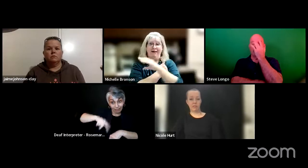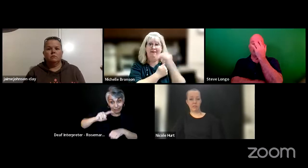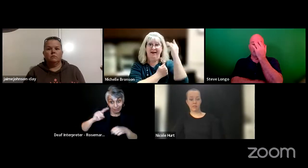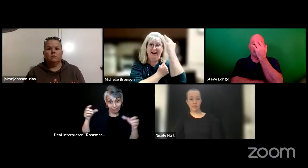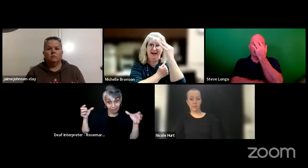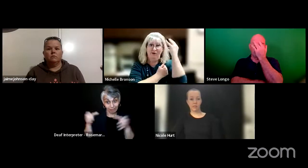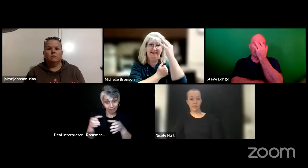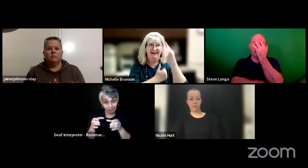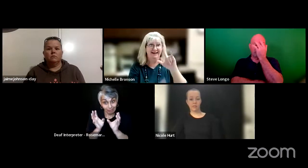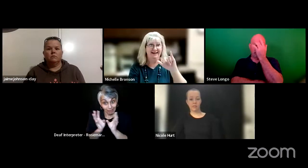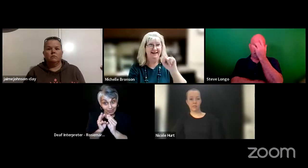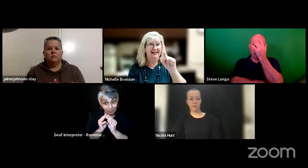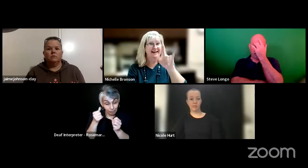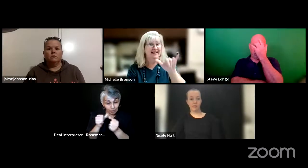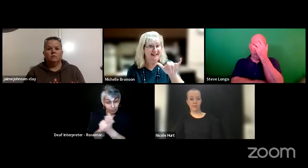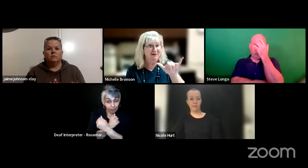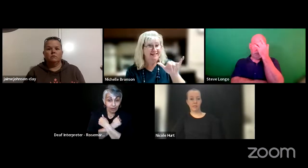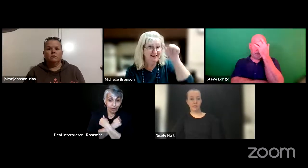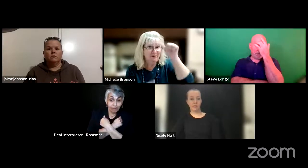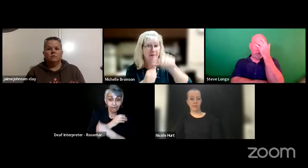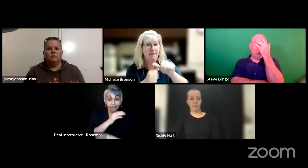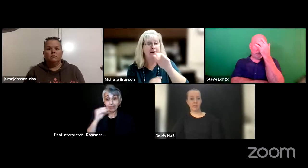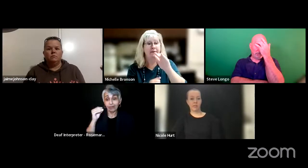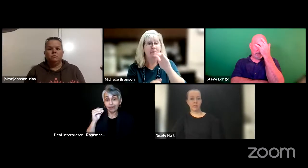The last time we met,